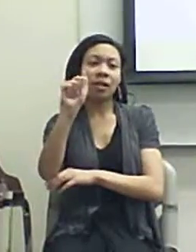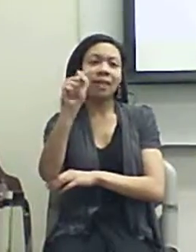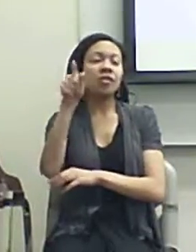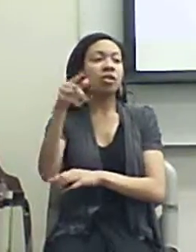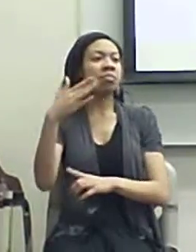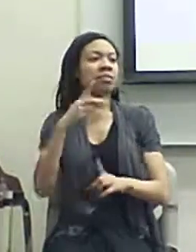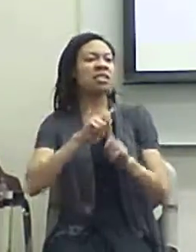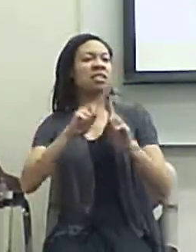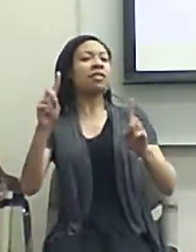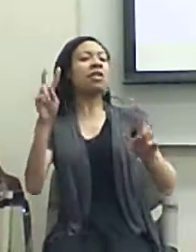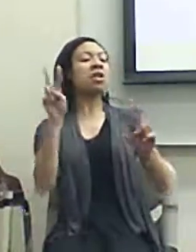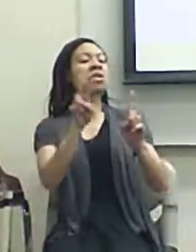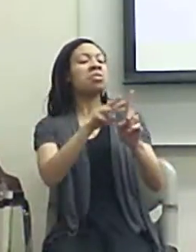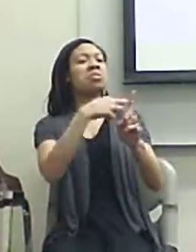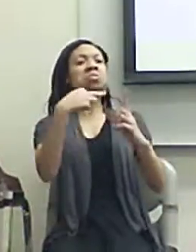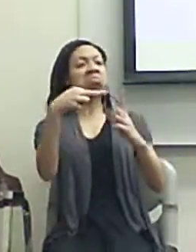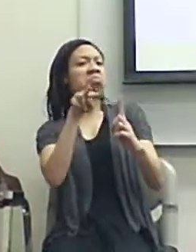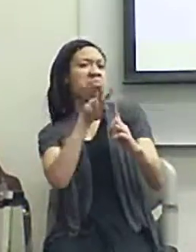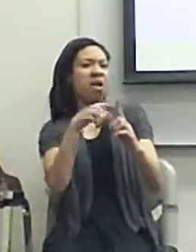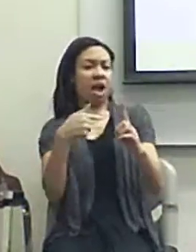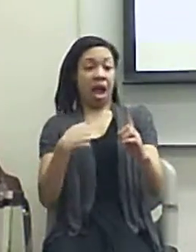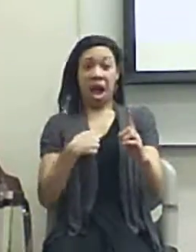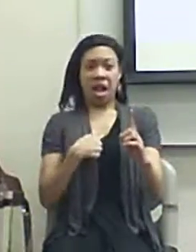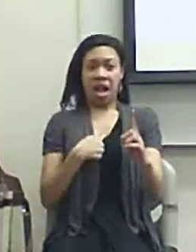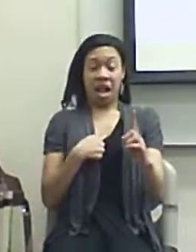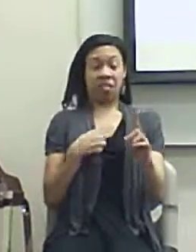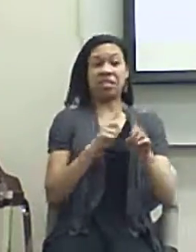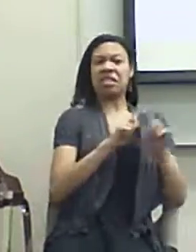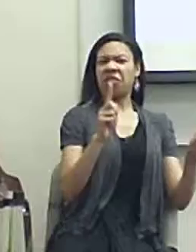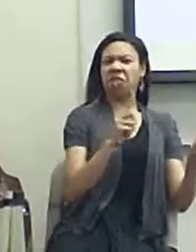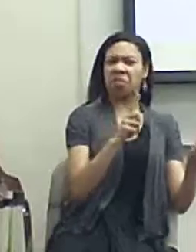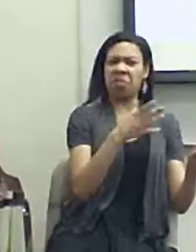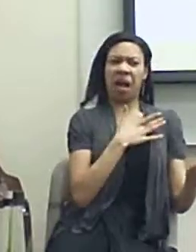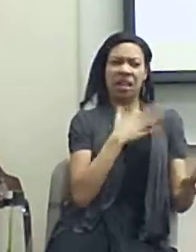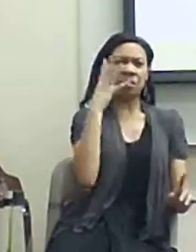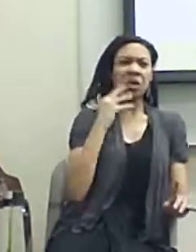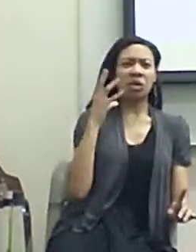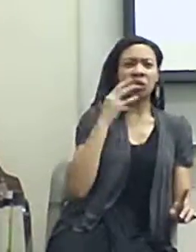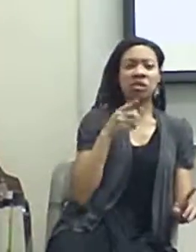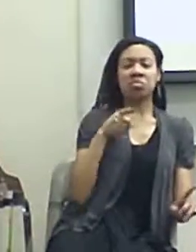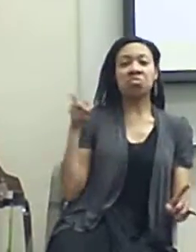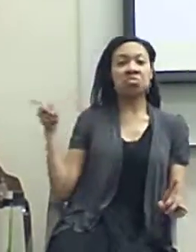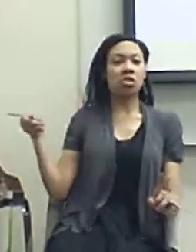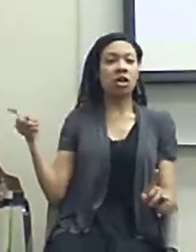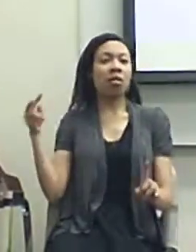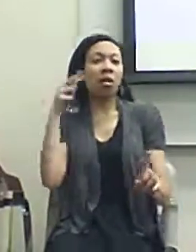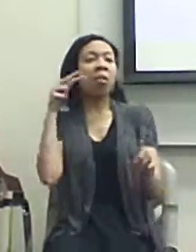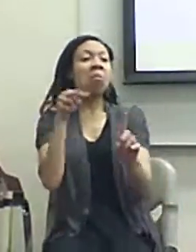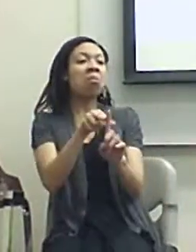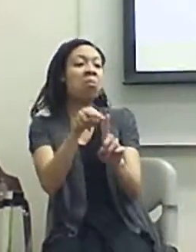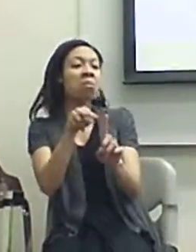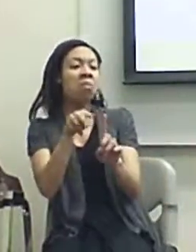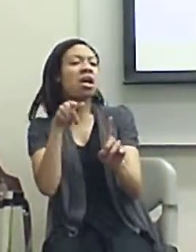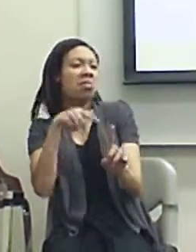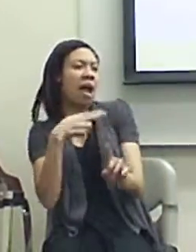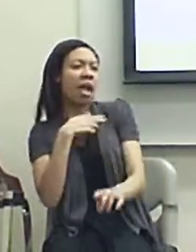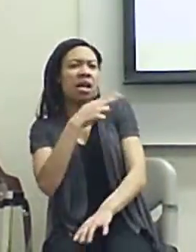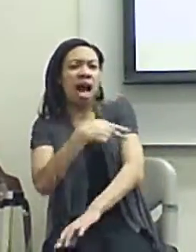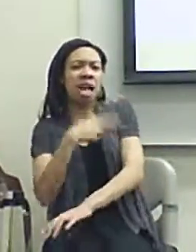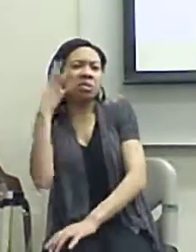and more access to things that I won't have as a freelancer. So should you come at it from that perspective, I can come at it from the freelance perspective, and hopefully we